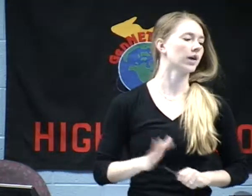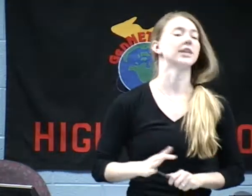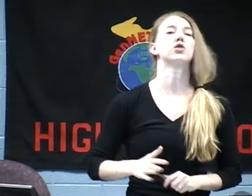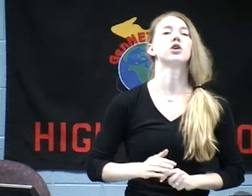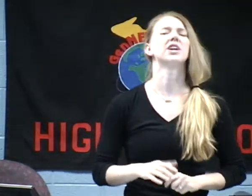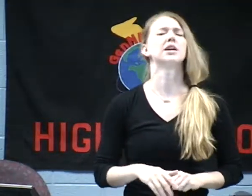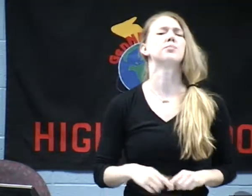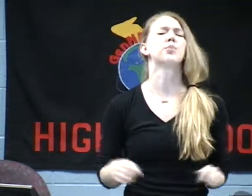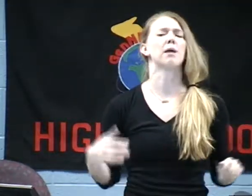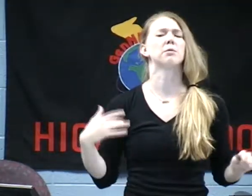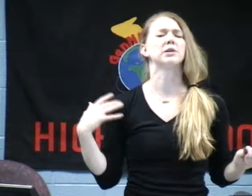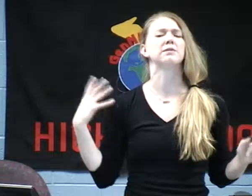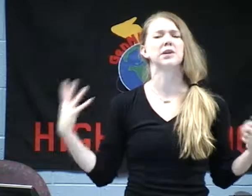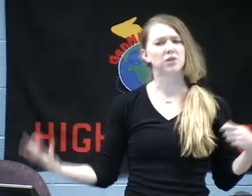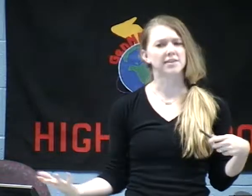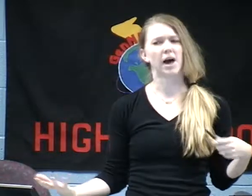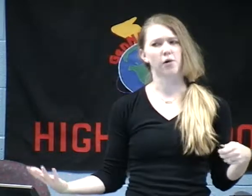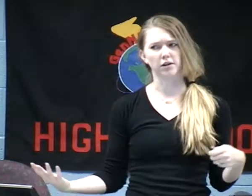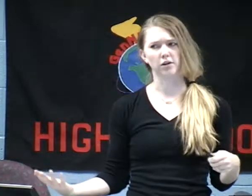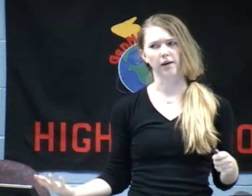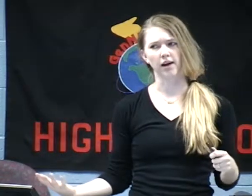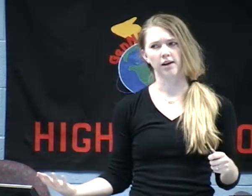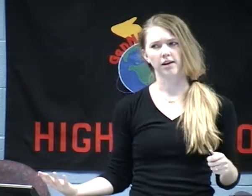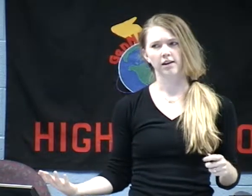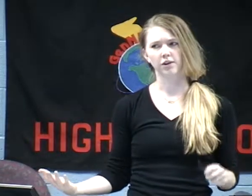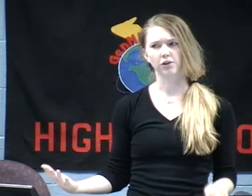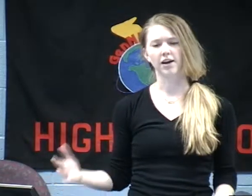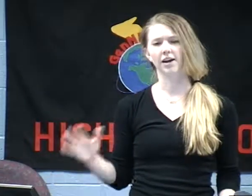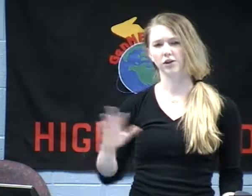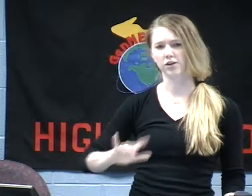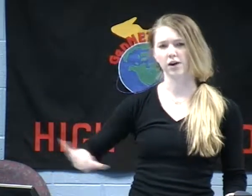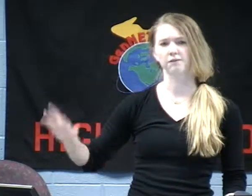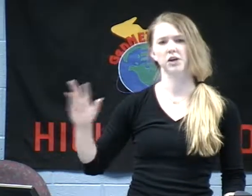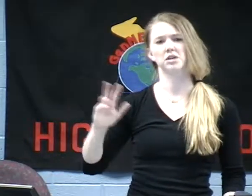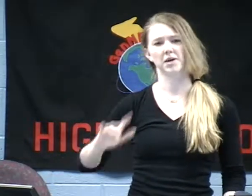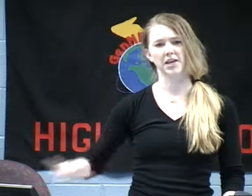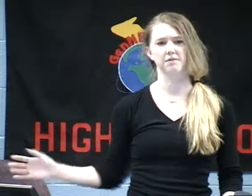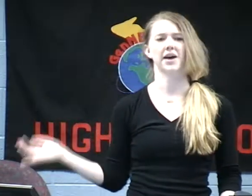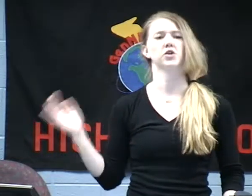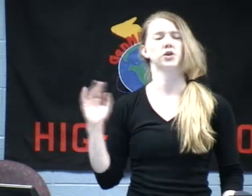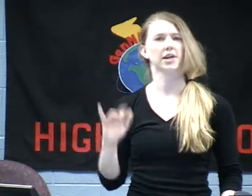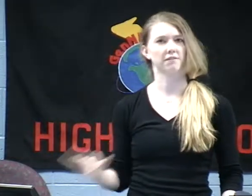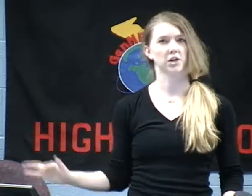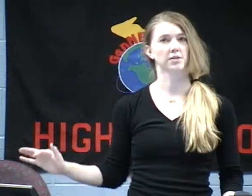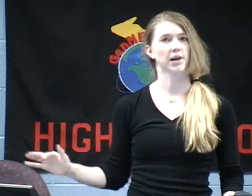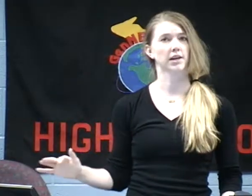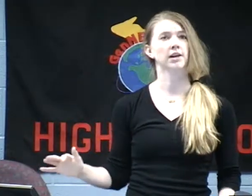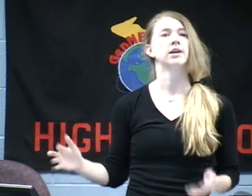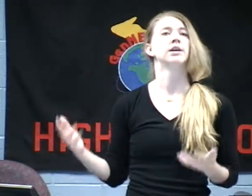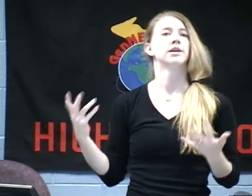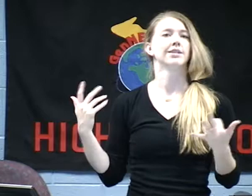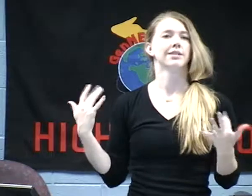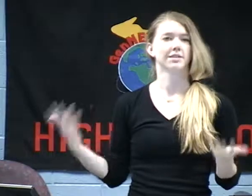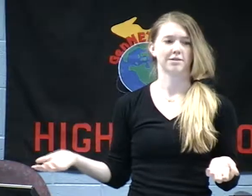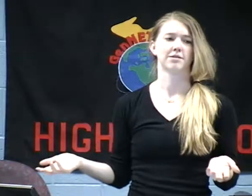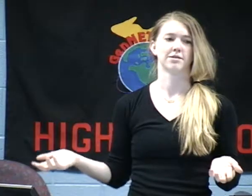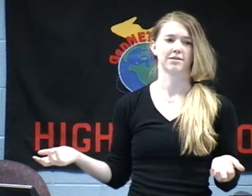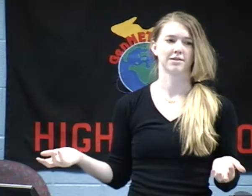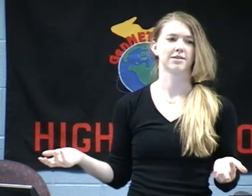Okay, so you're gonna probably feel this out a little bit. You'll start finger spelling. The faster you get at finger spelling, the